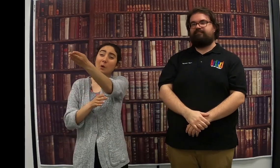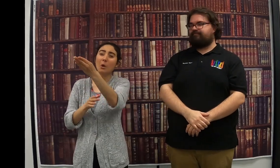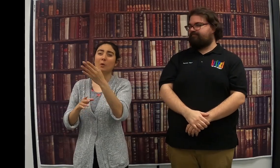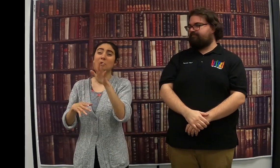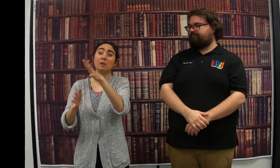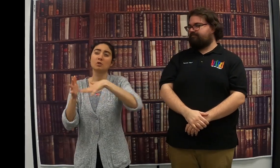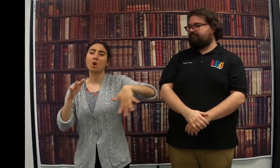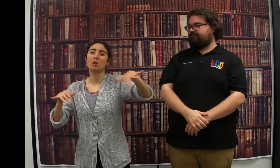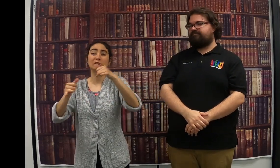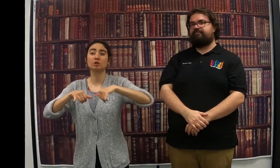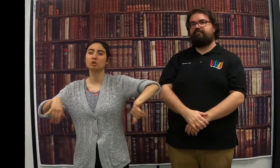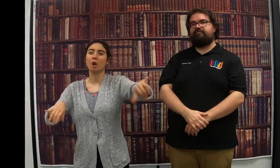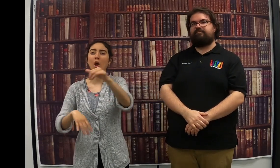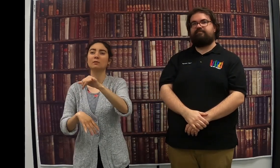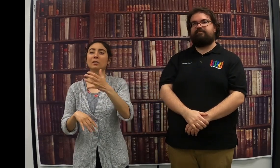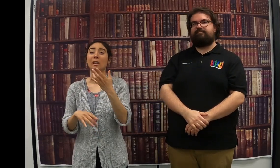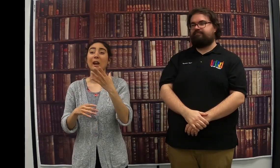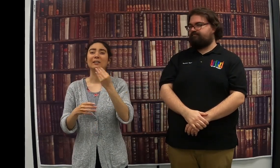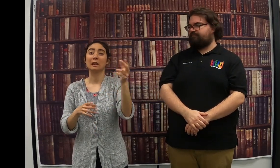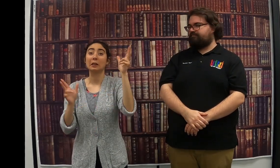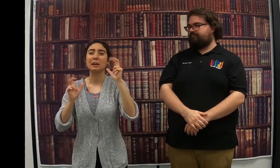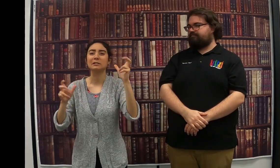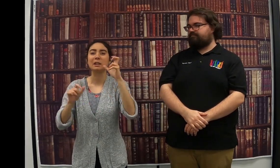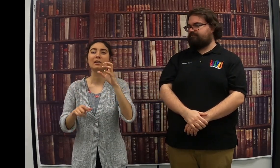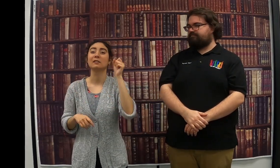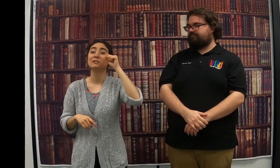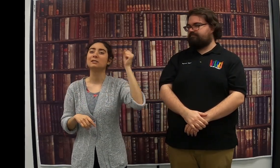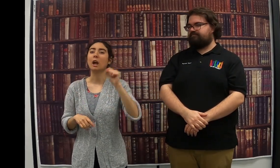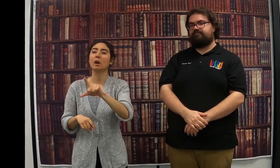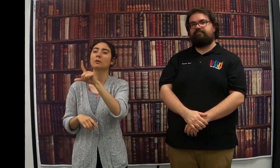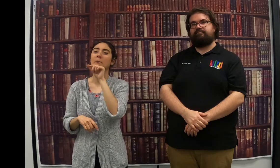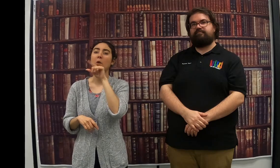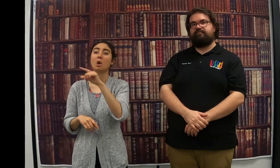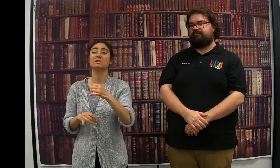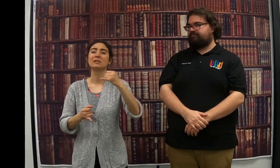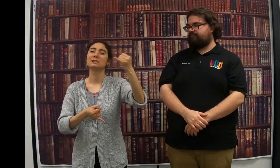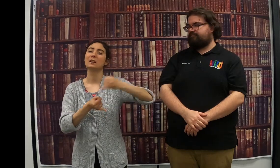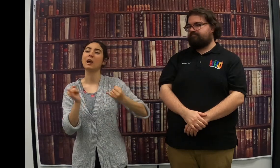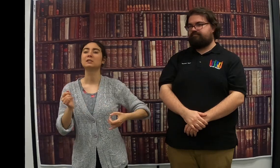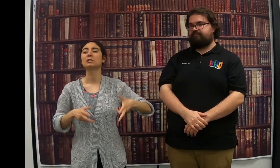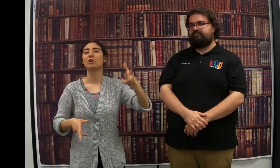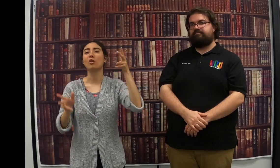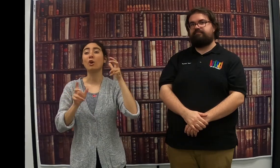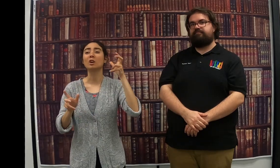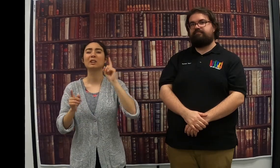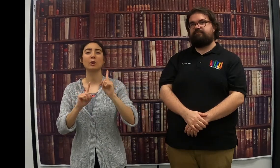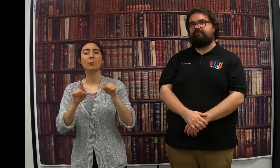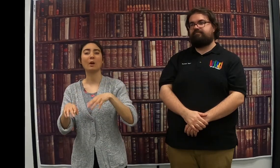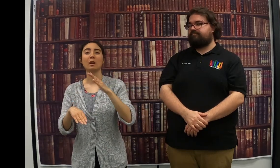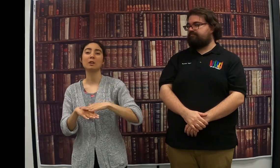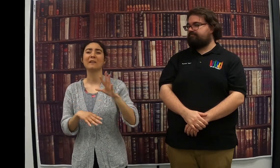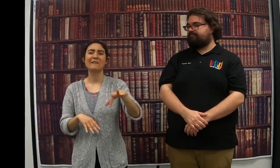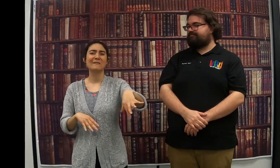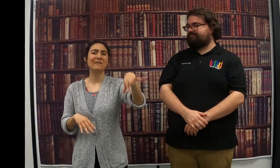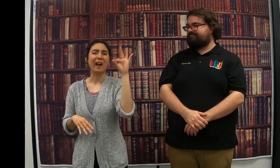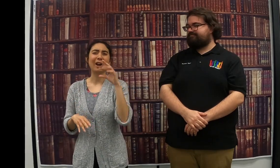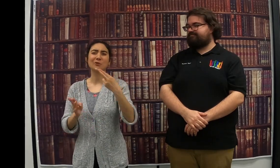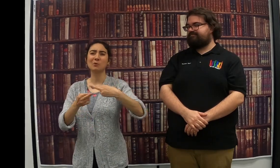and listened. He listened for the sound of birds, and at last he heard it. He went on